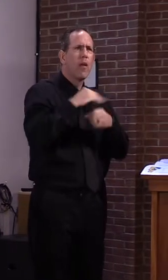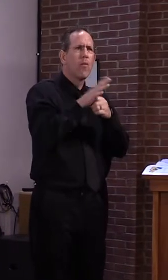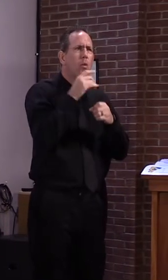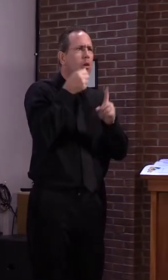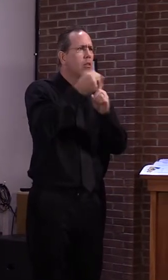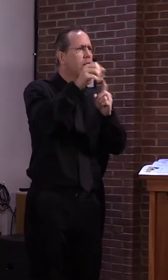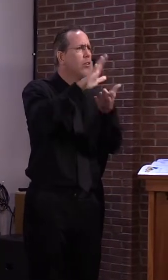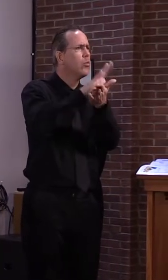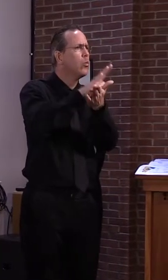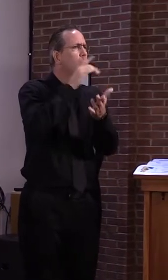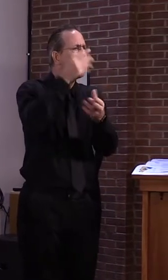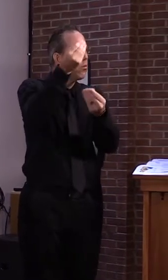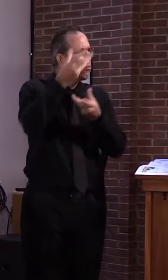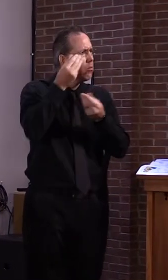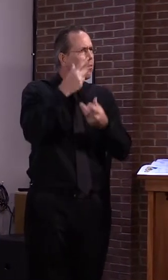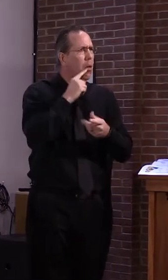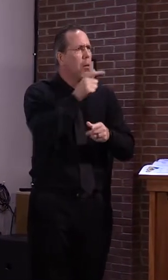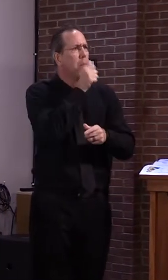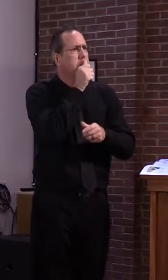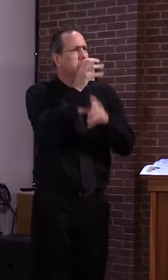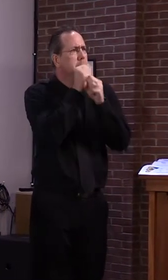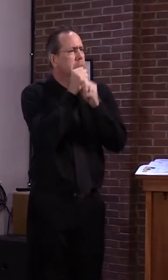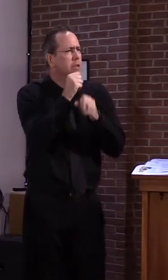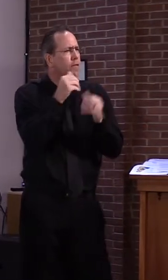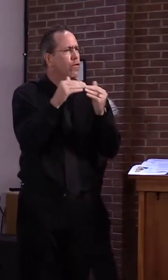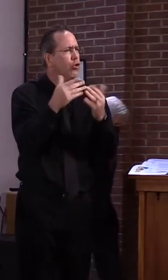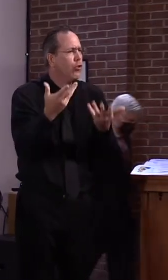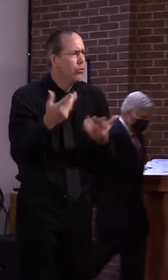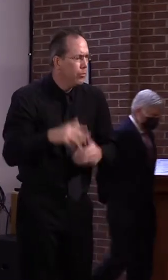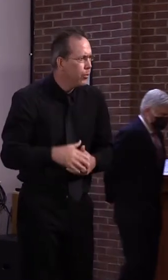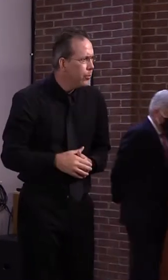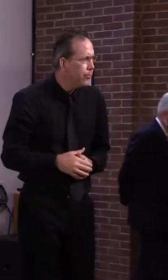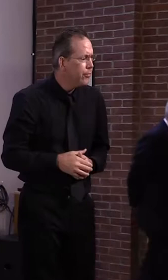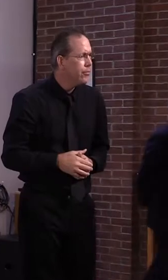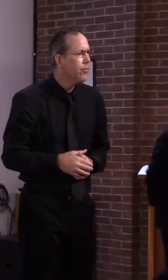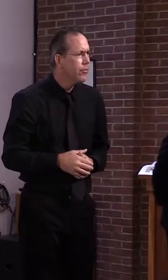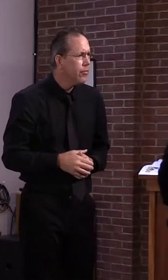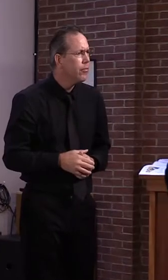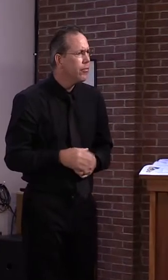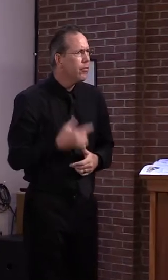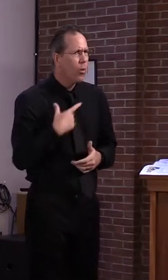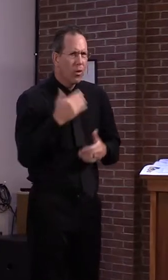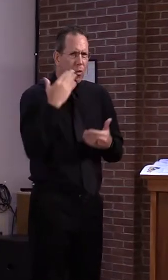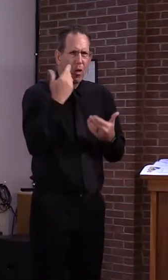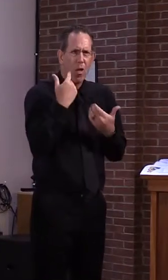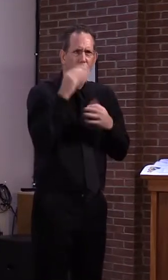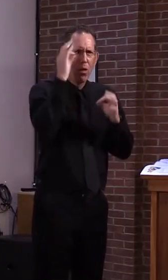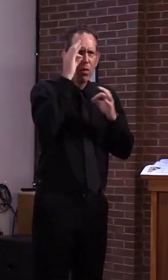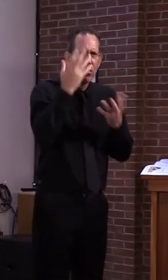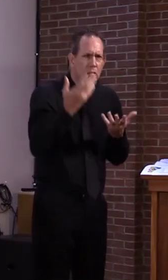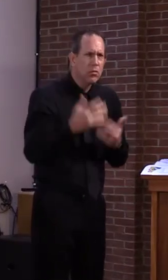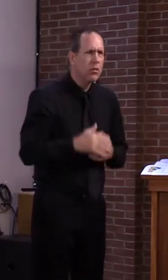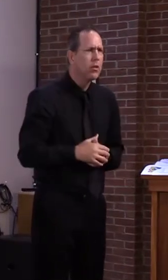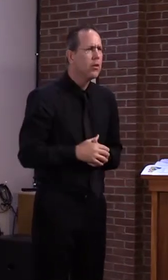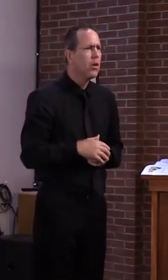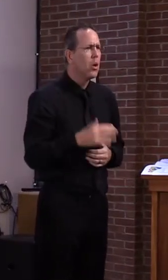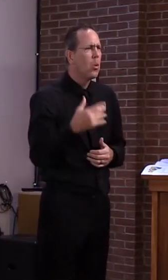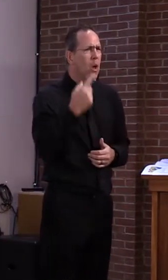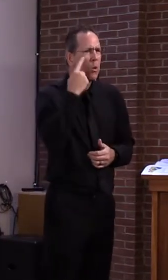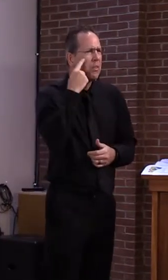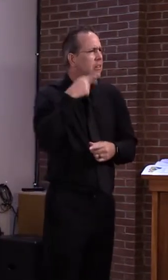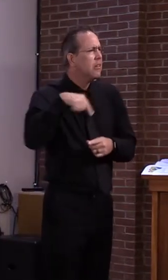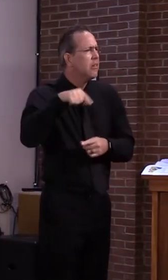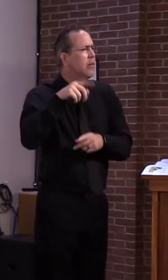judgmental. When people catch the flu, we don't hold it against them. Why would you think people are holding it against